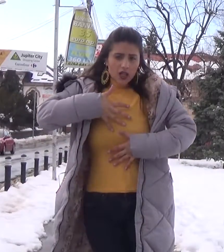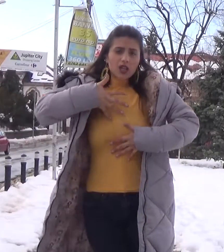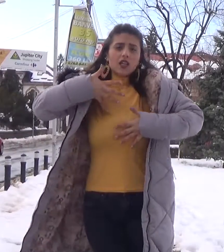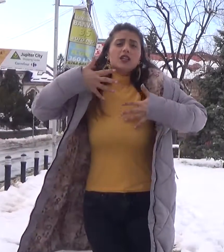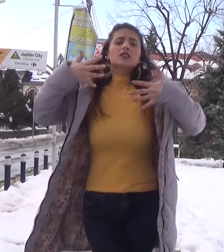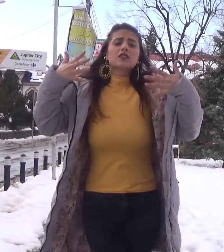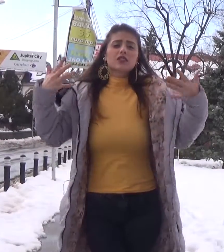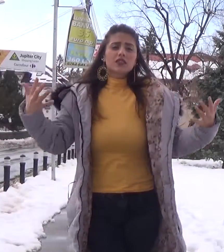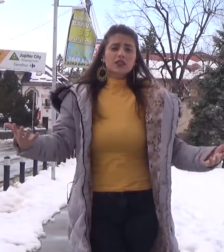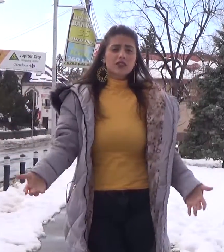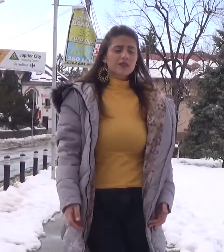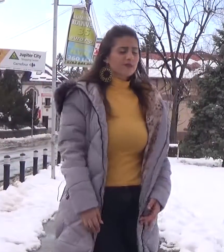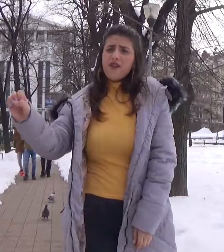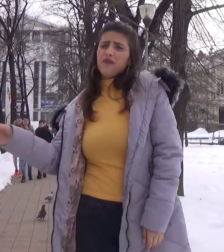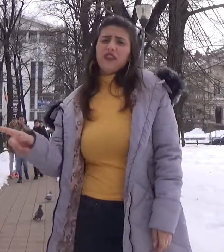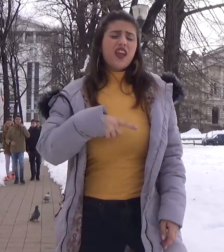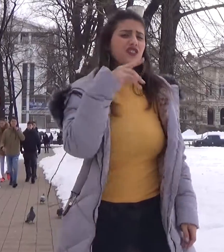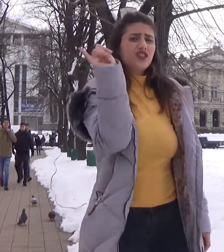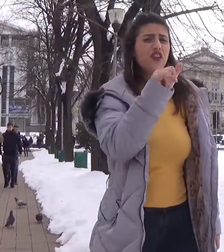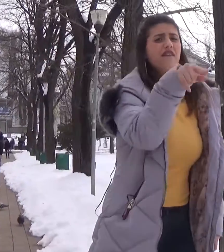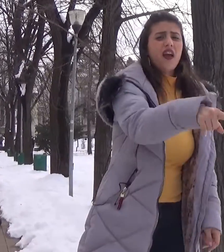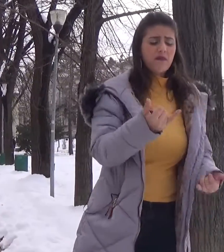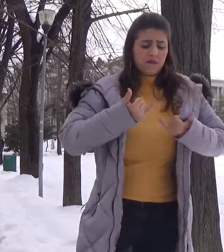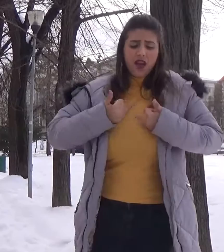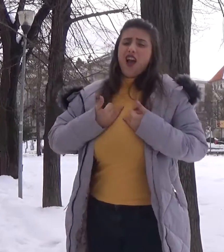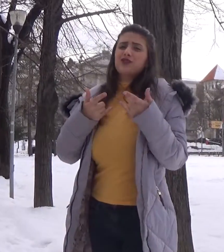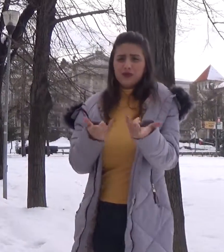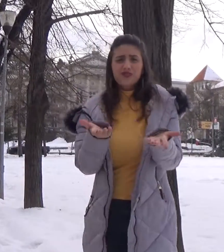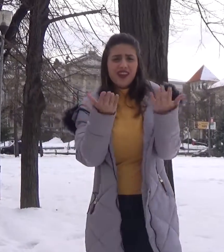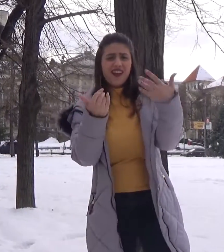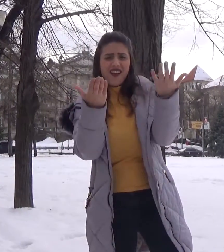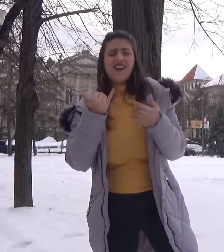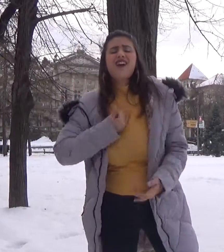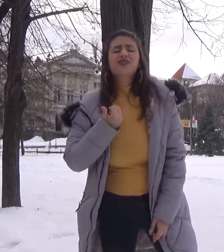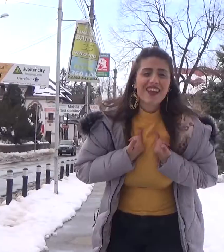Can't breathe. Oh, is there somebody who could help me?